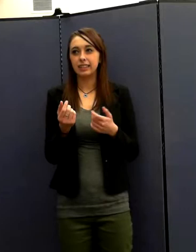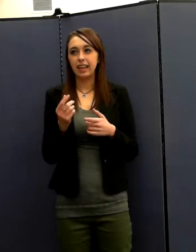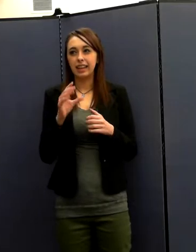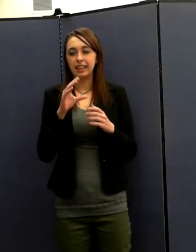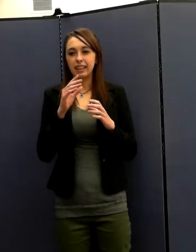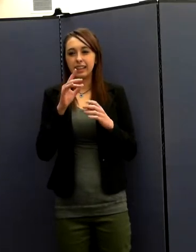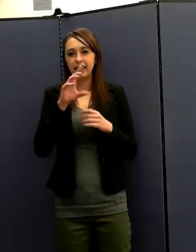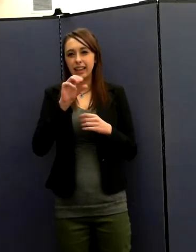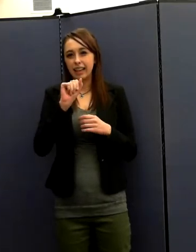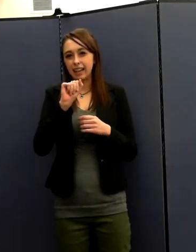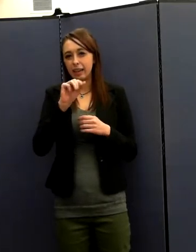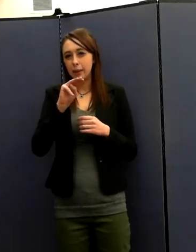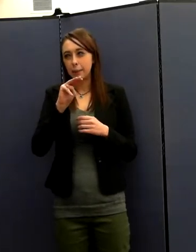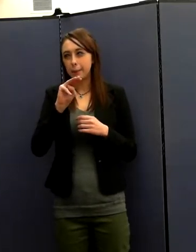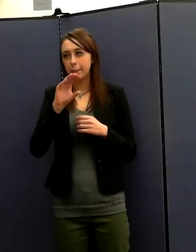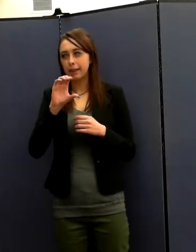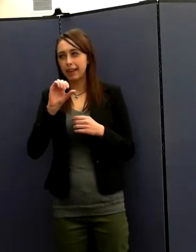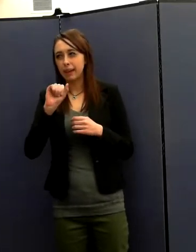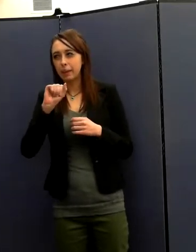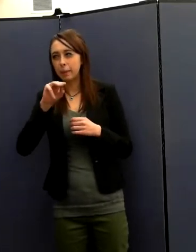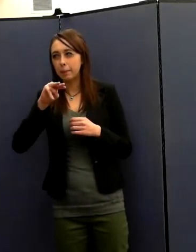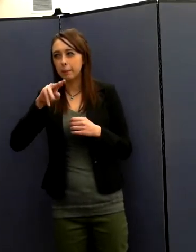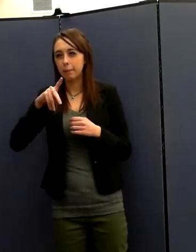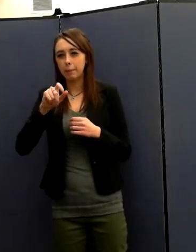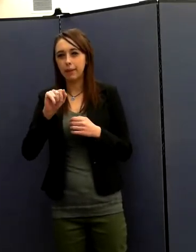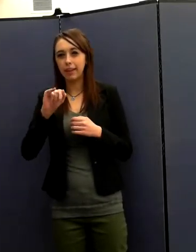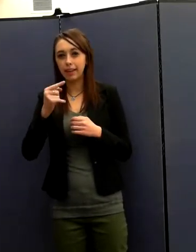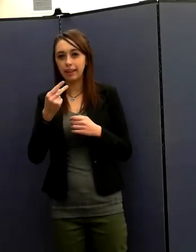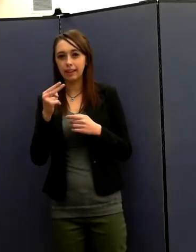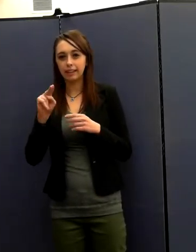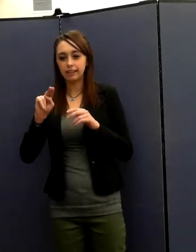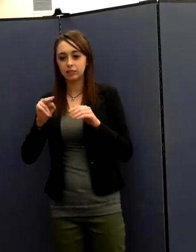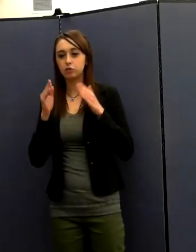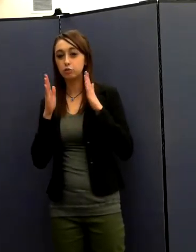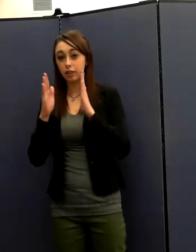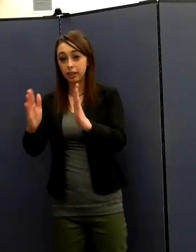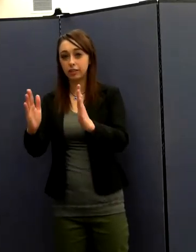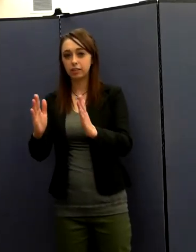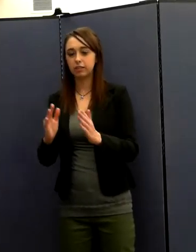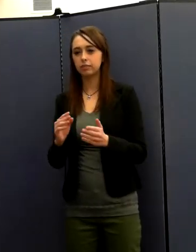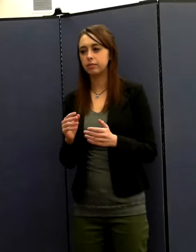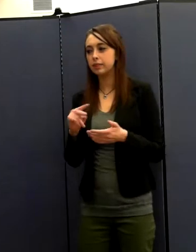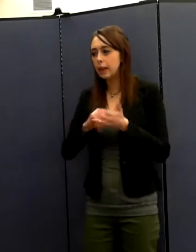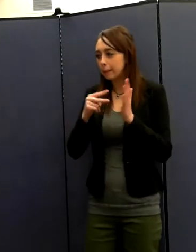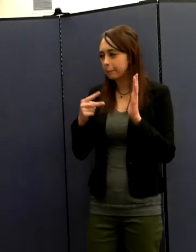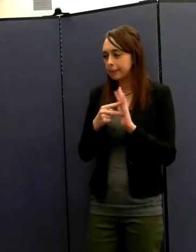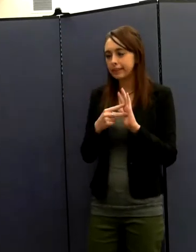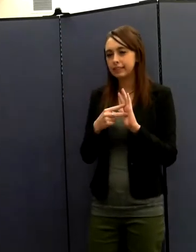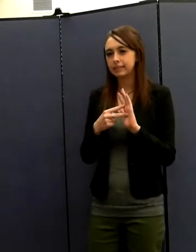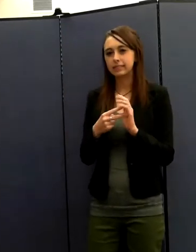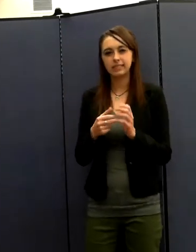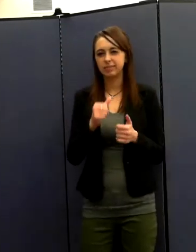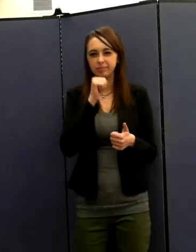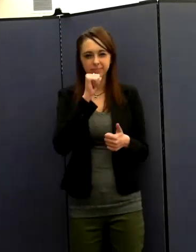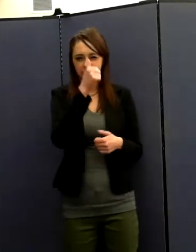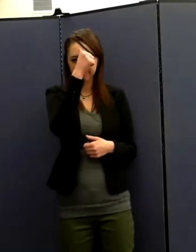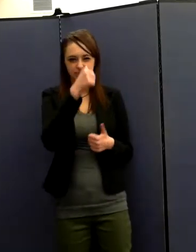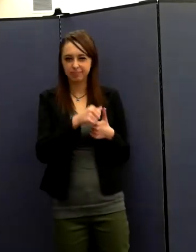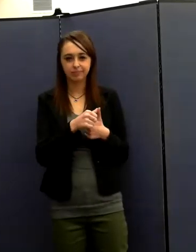campaign trail. The campaign trail. Now, what does that mean? I don't remember. To get people